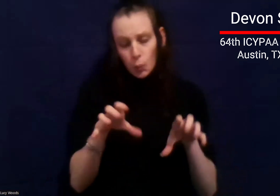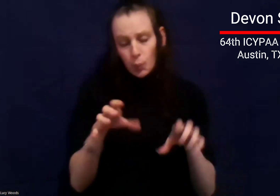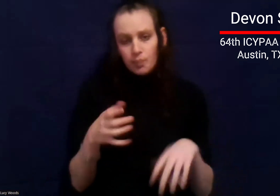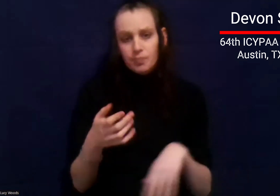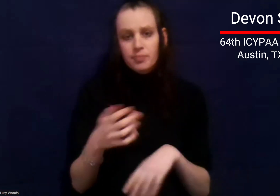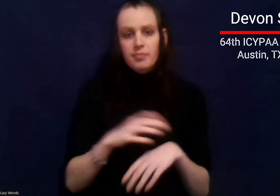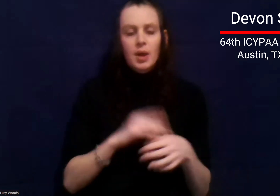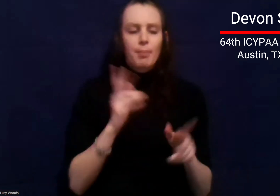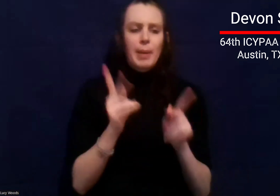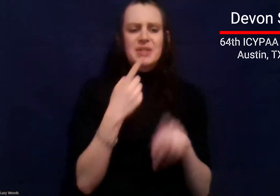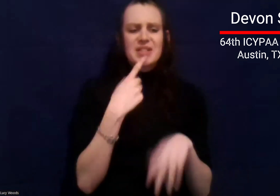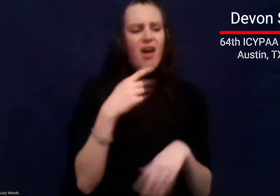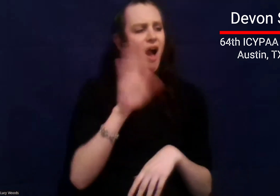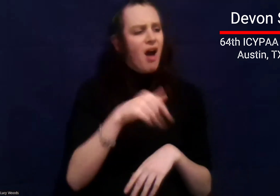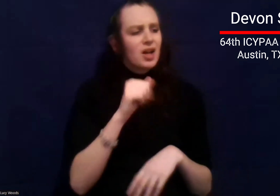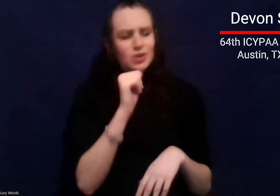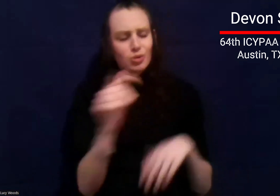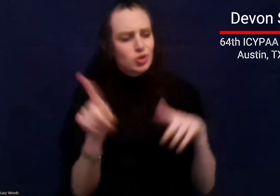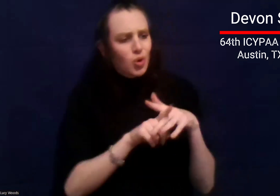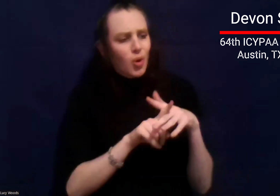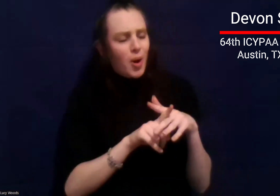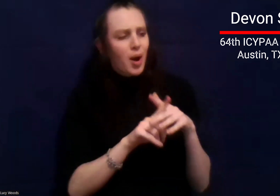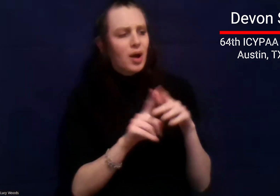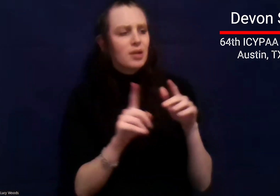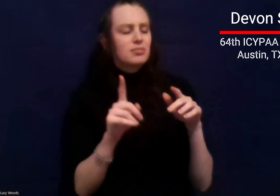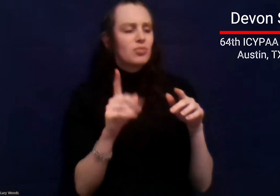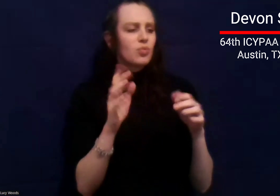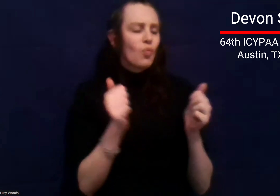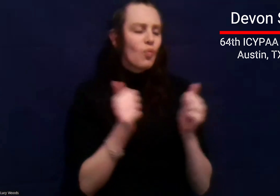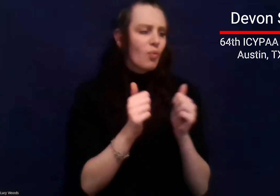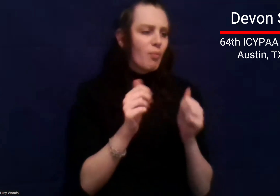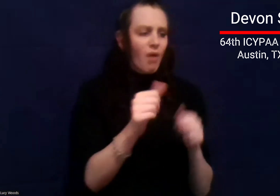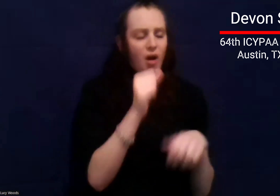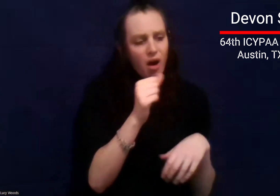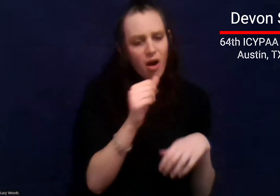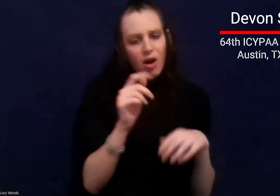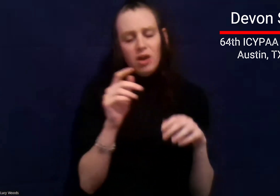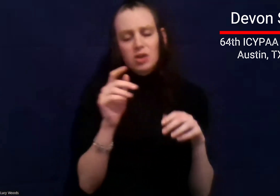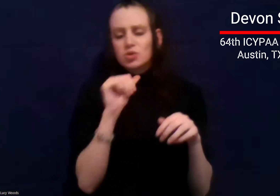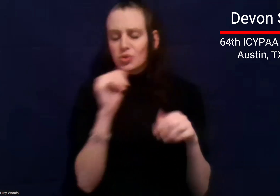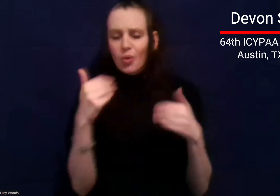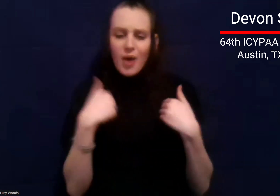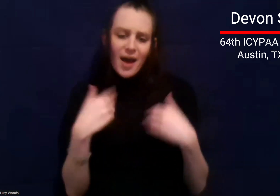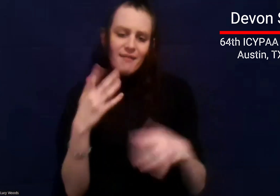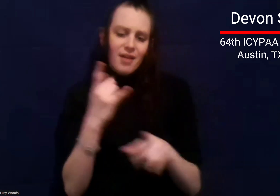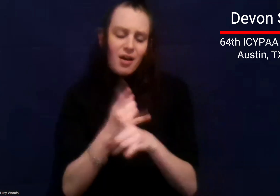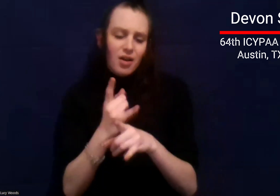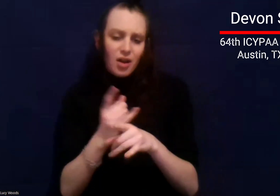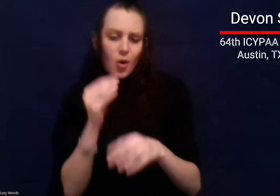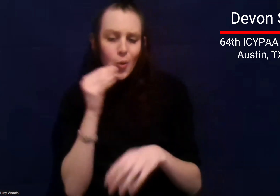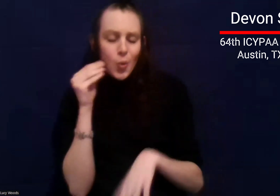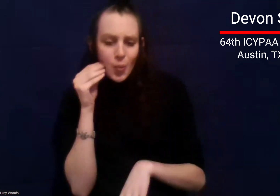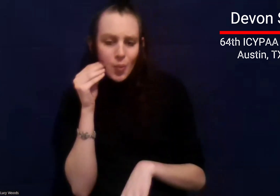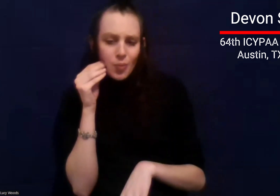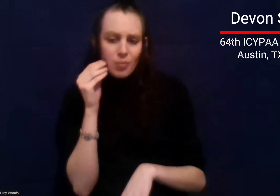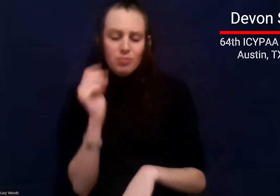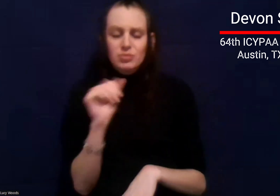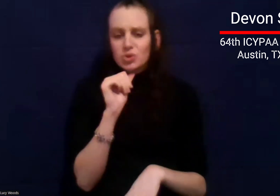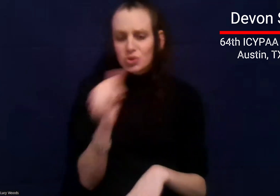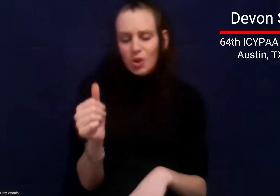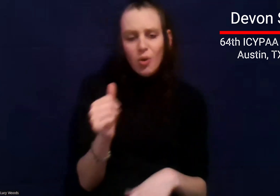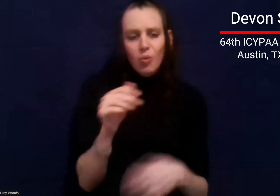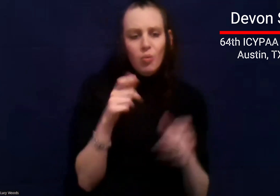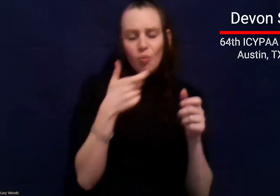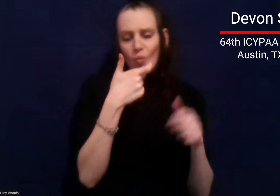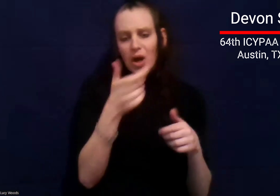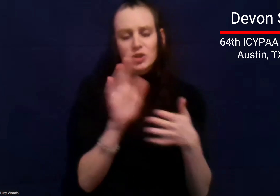liquor is served. We must not have it in our homes. We must shun friends who drink. We must avoid moving pictures which show drinking scenes. We must